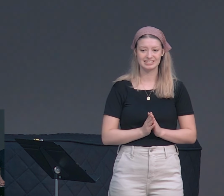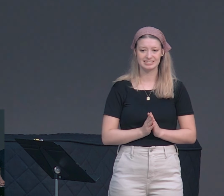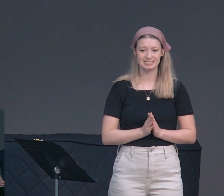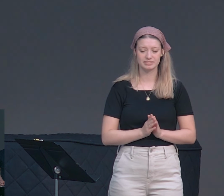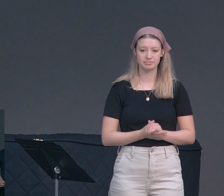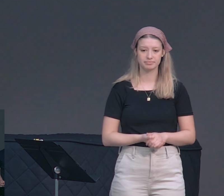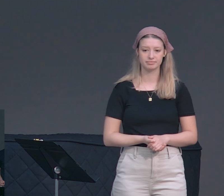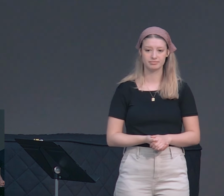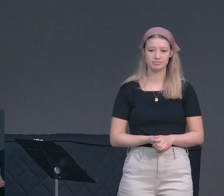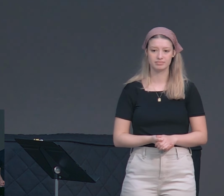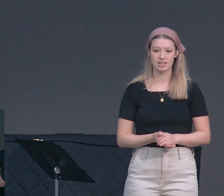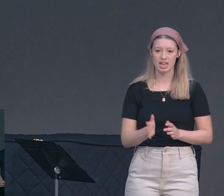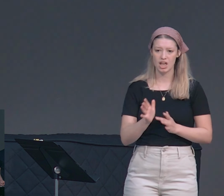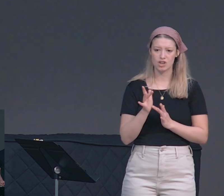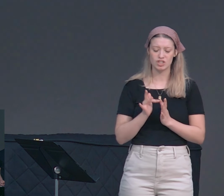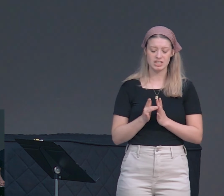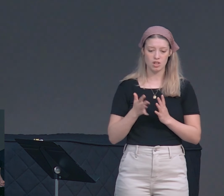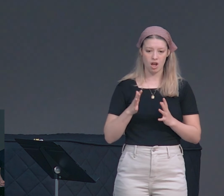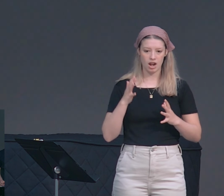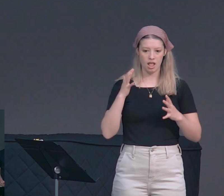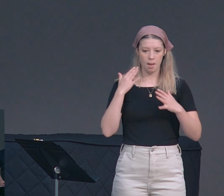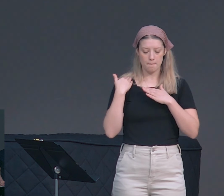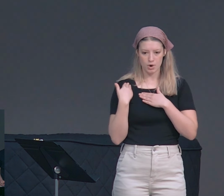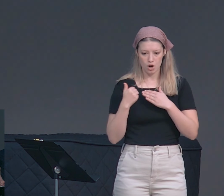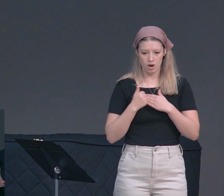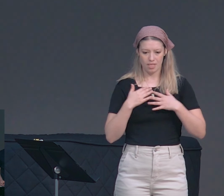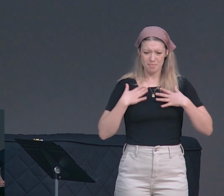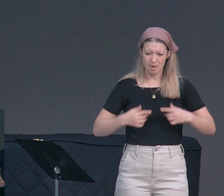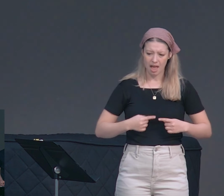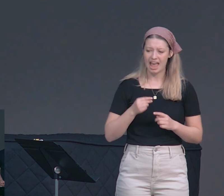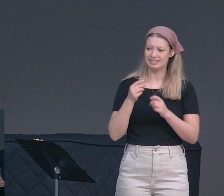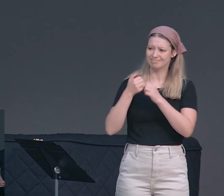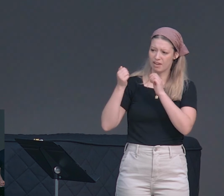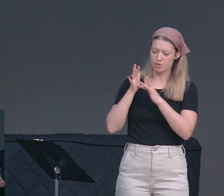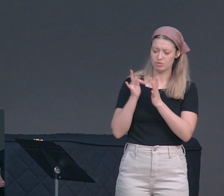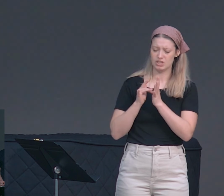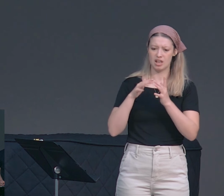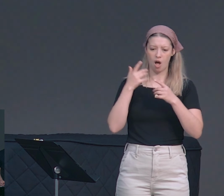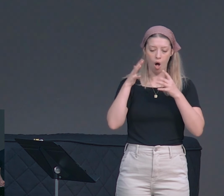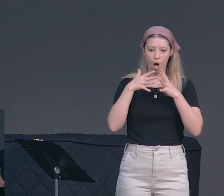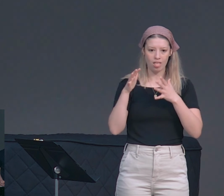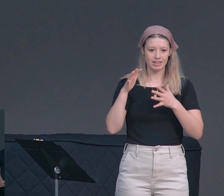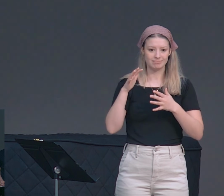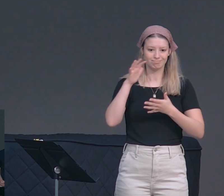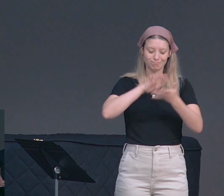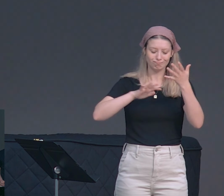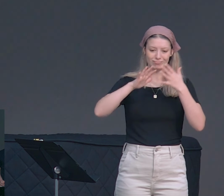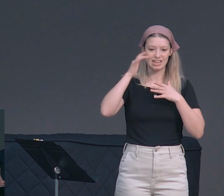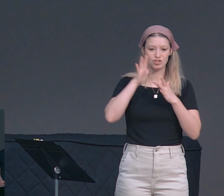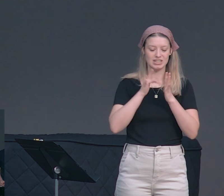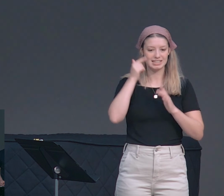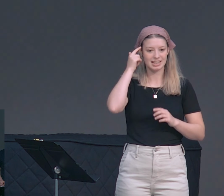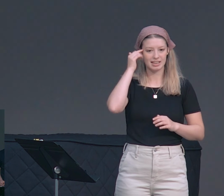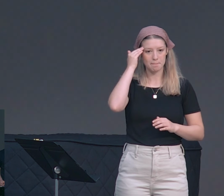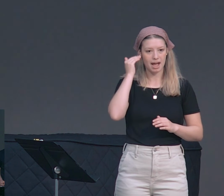things weighing on Jesus' mind, this criminal asked Jesus to remember him.